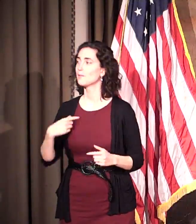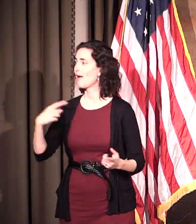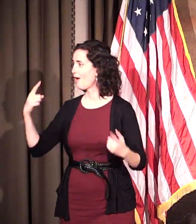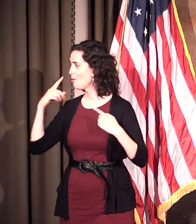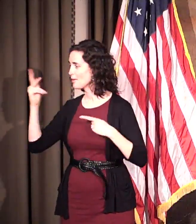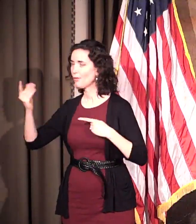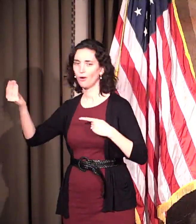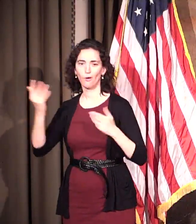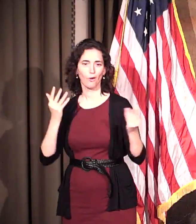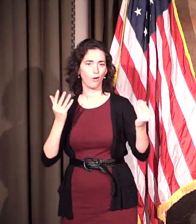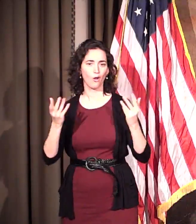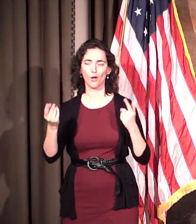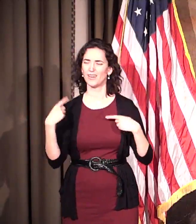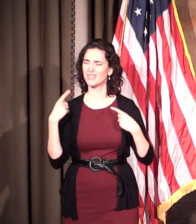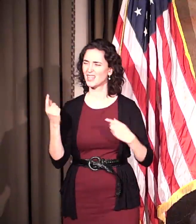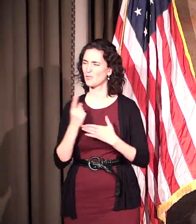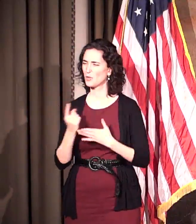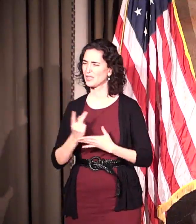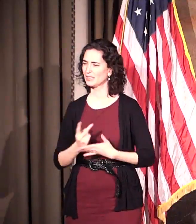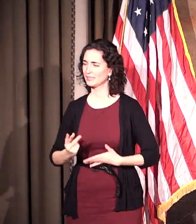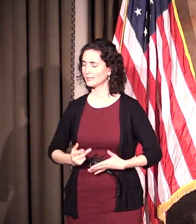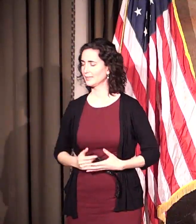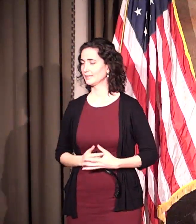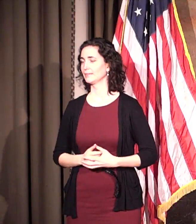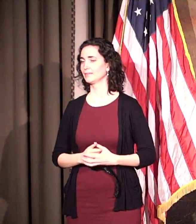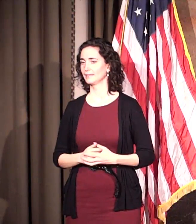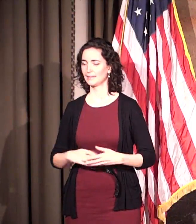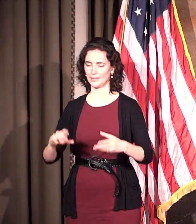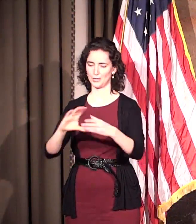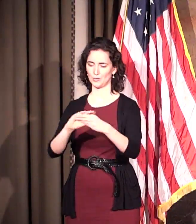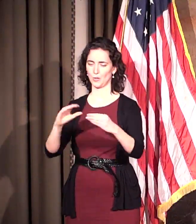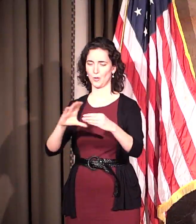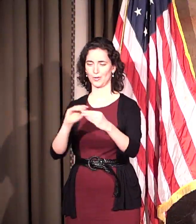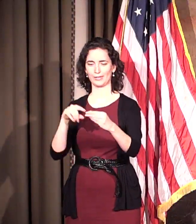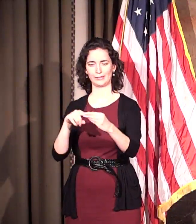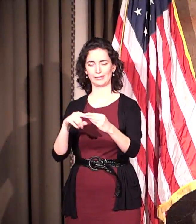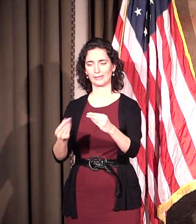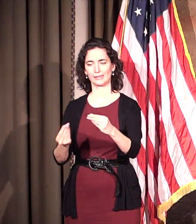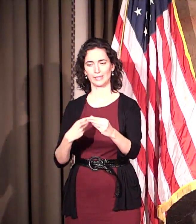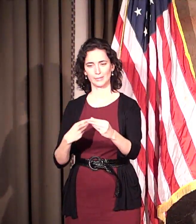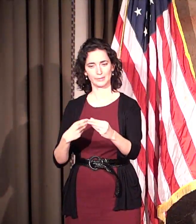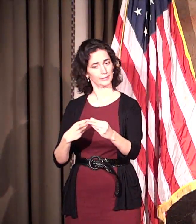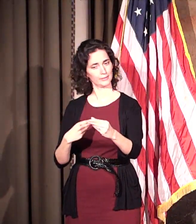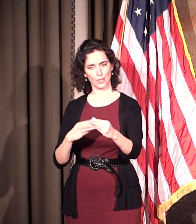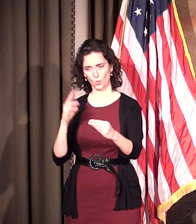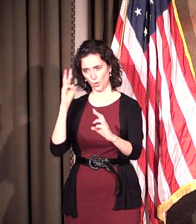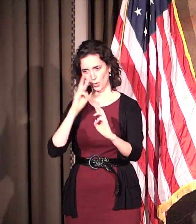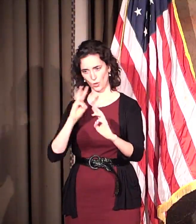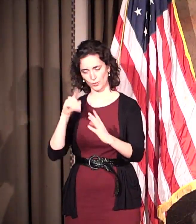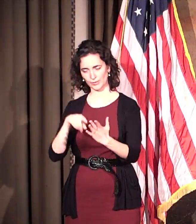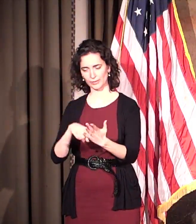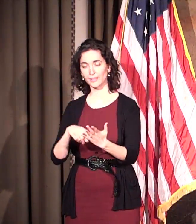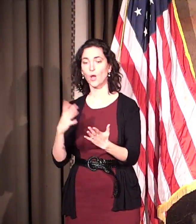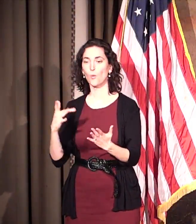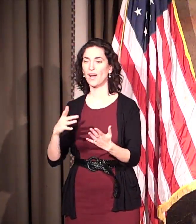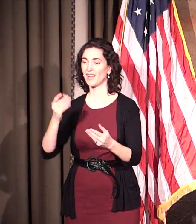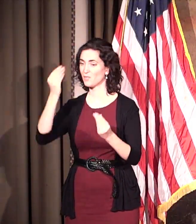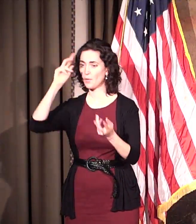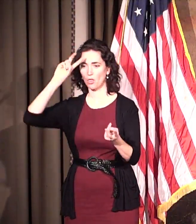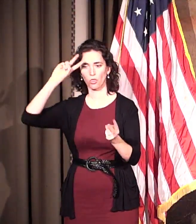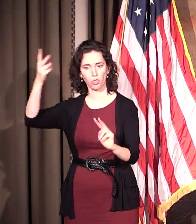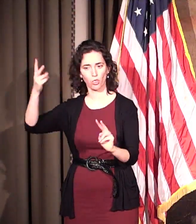shared with me over the past couple weeks, and they give me great concern because there's